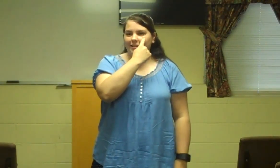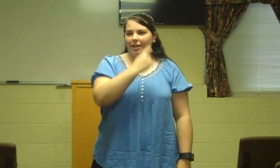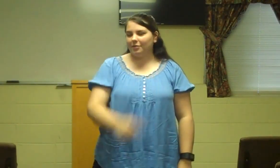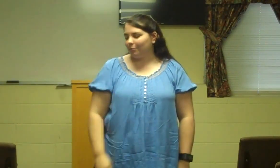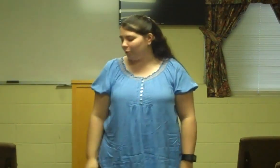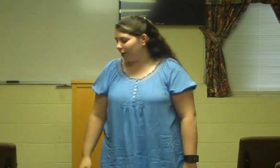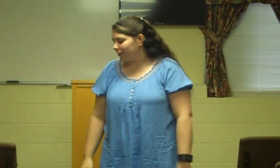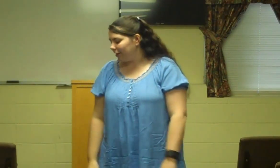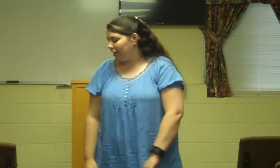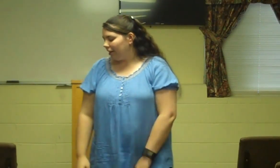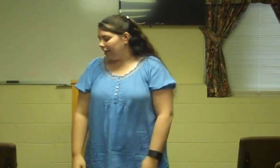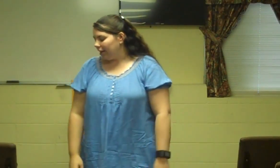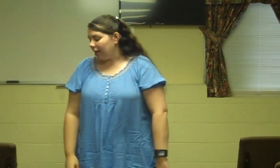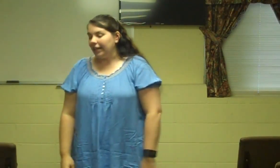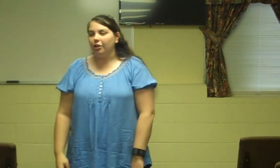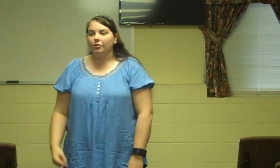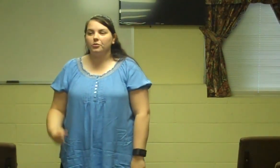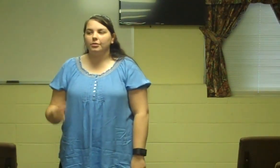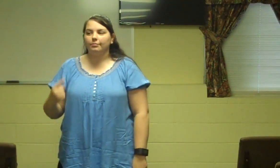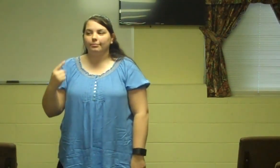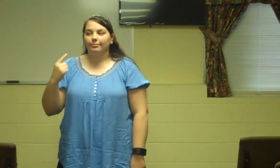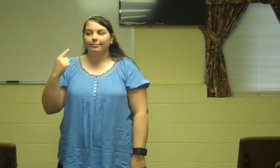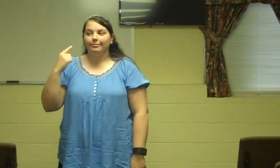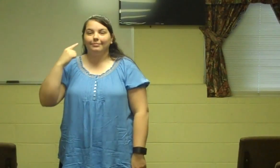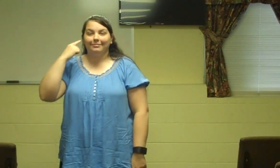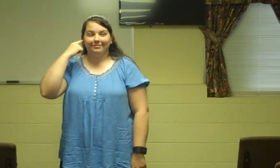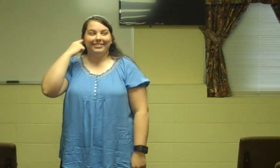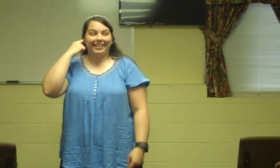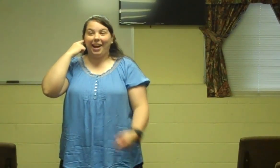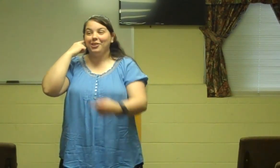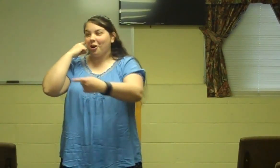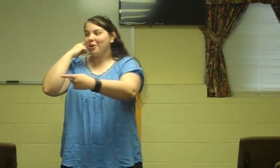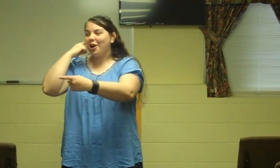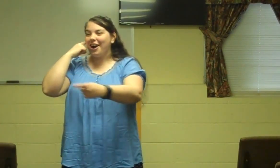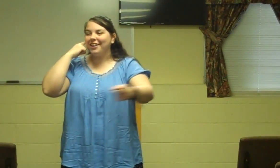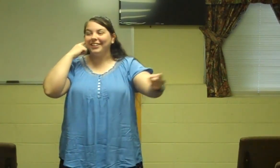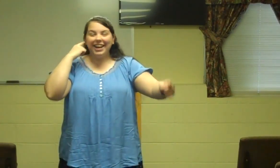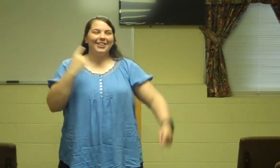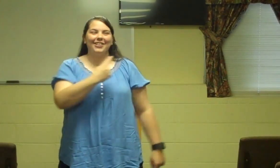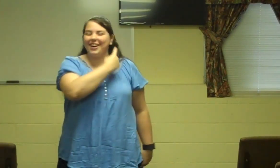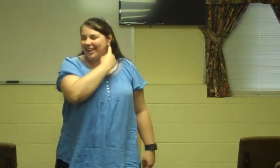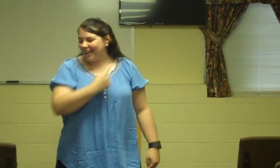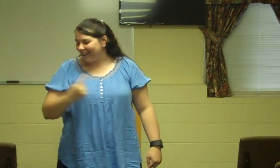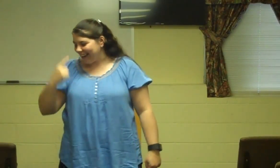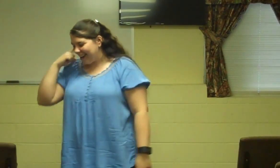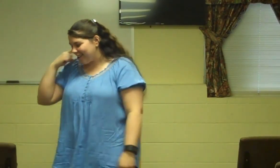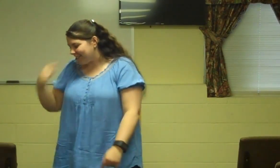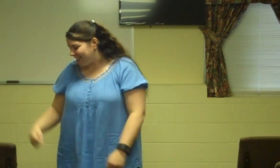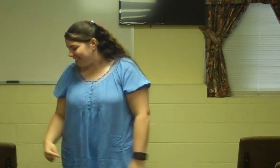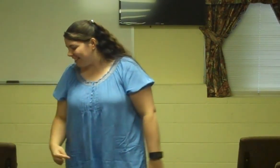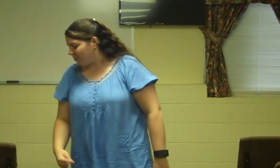That's kind of a simple one. Ears. Yeah, y'all caught on. Ears, that's an easy